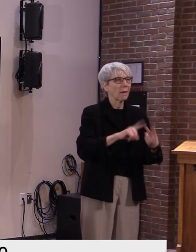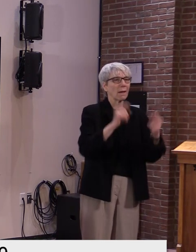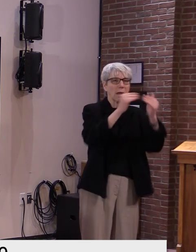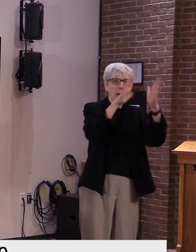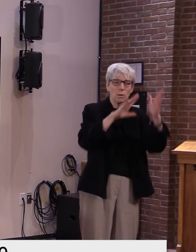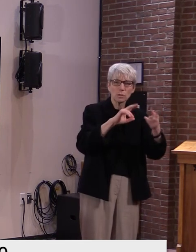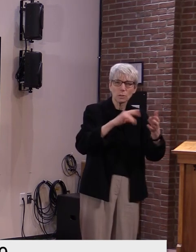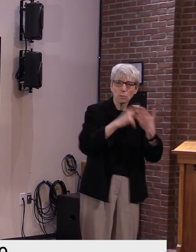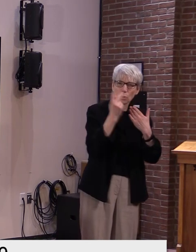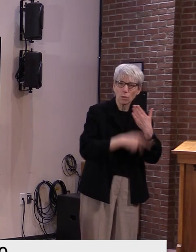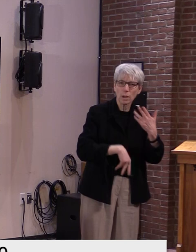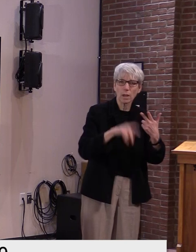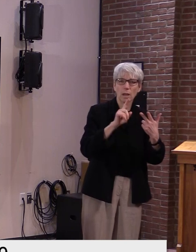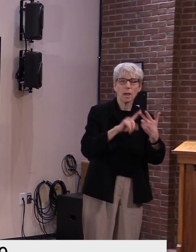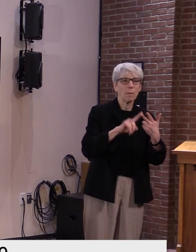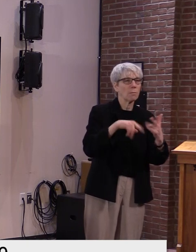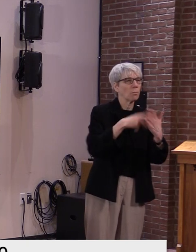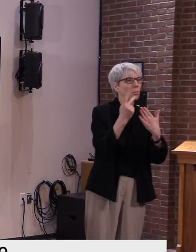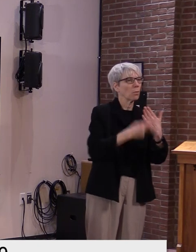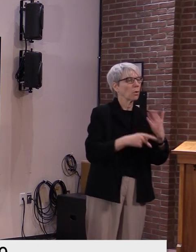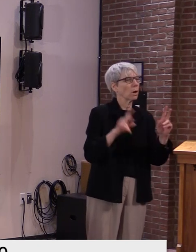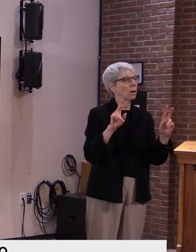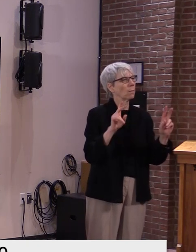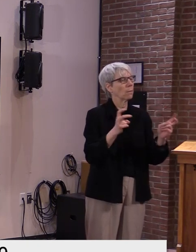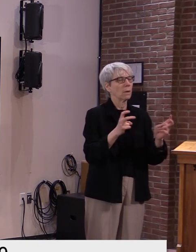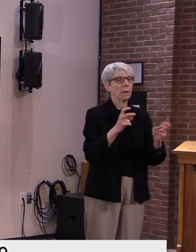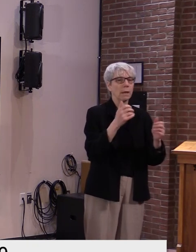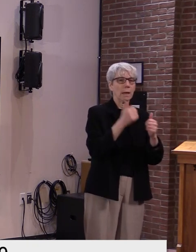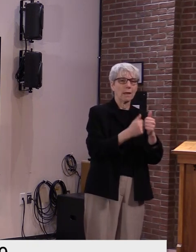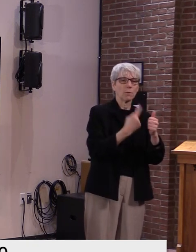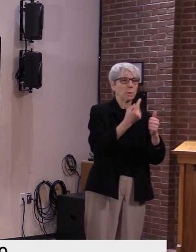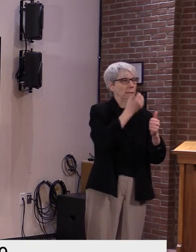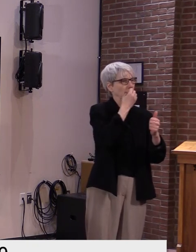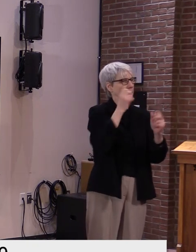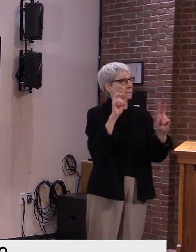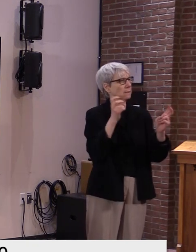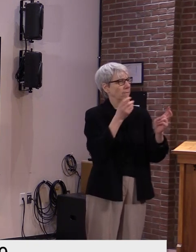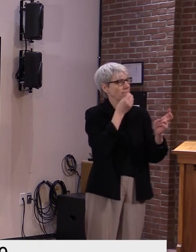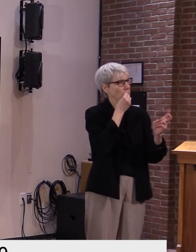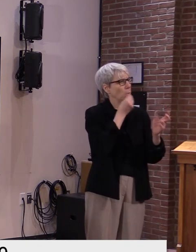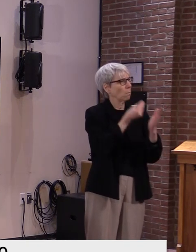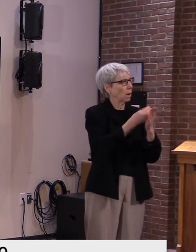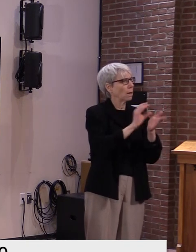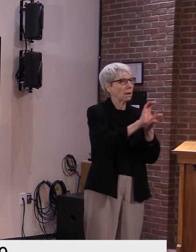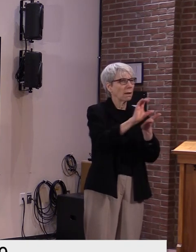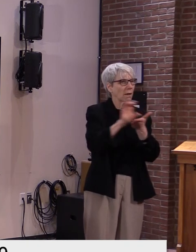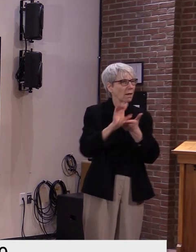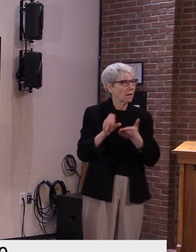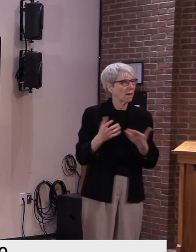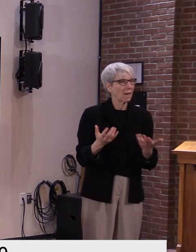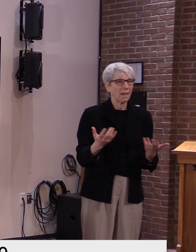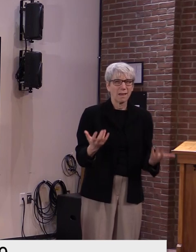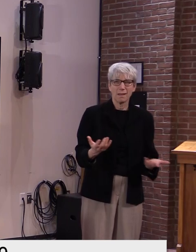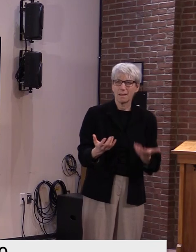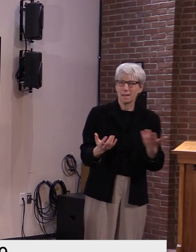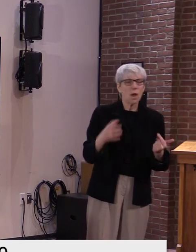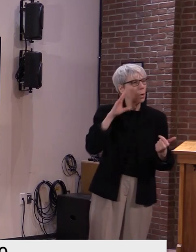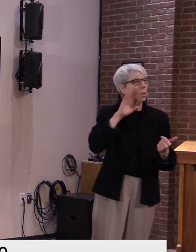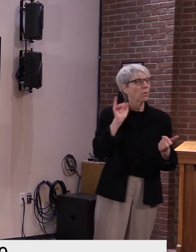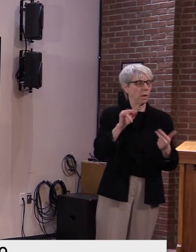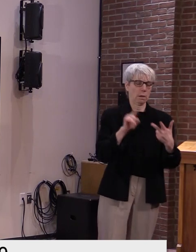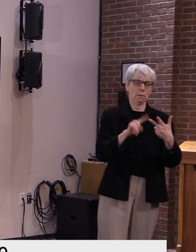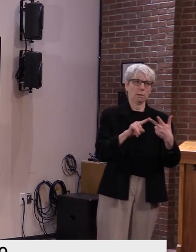Eats program, for instance. I'm just wondering how the state, maybe just looking at Everyone Eats, for example, the one that